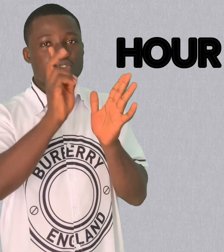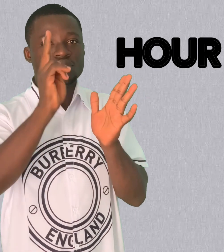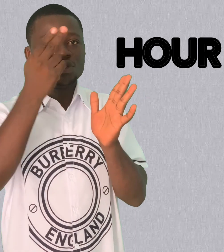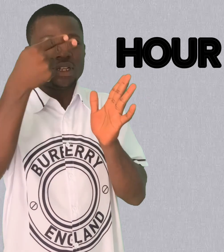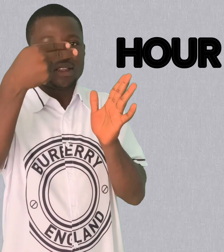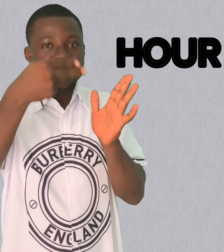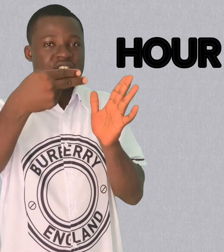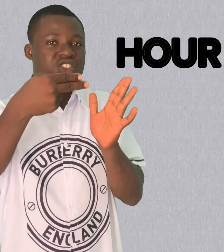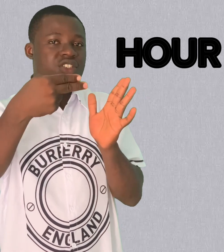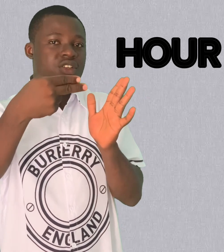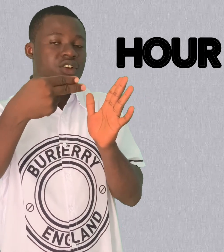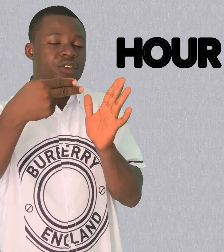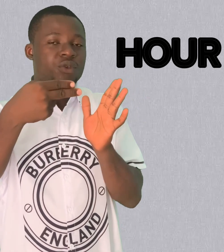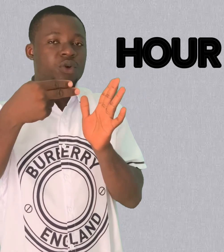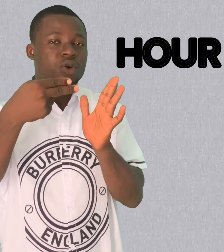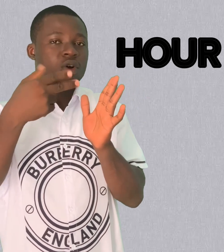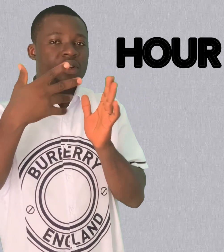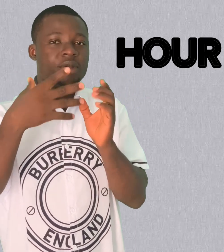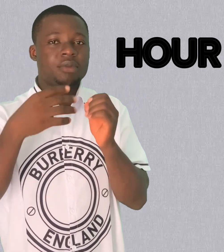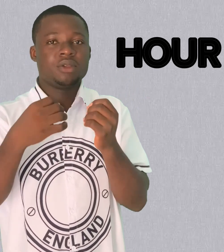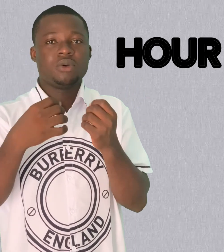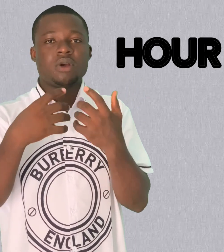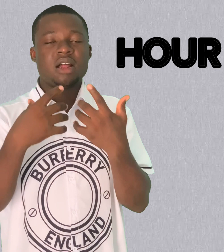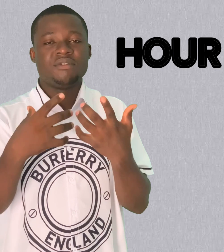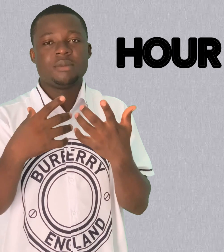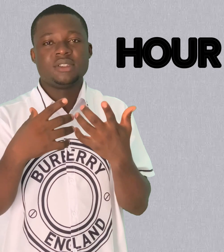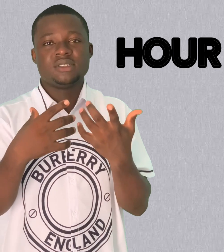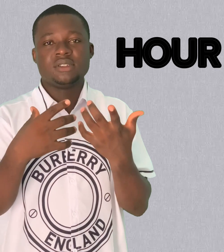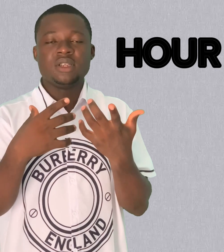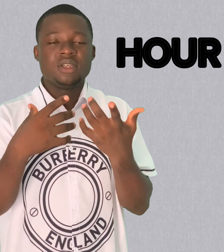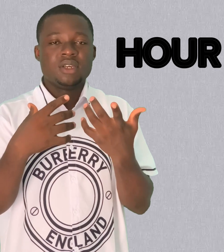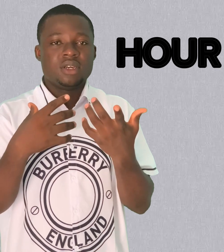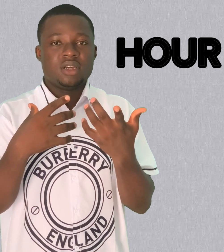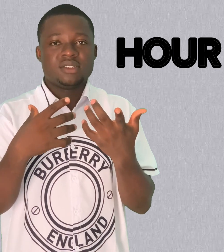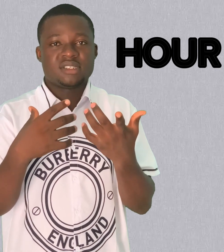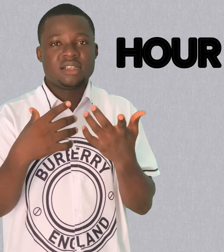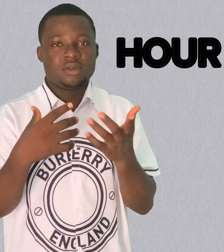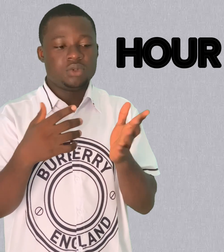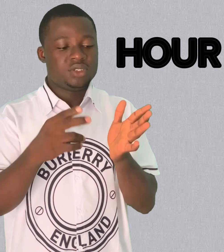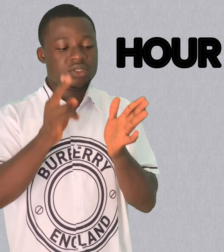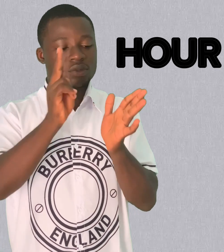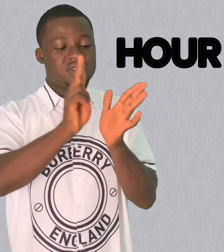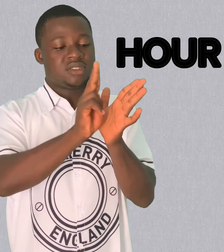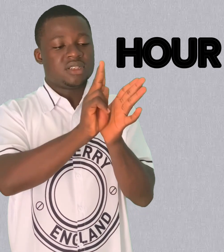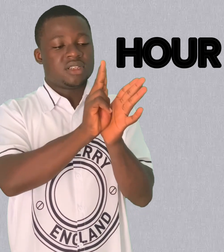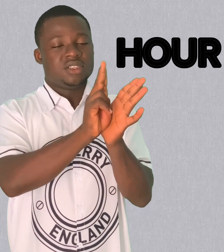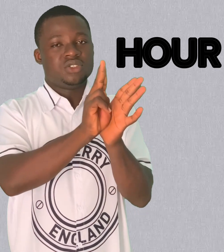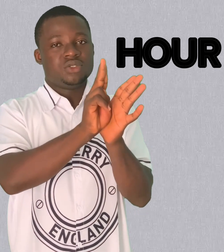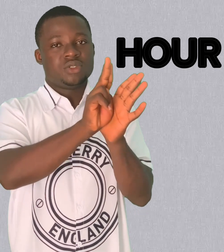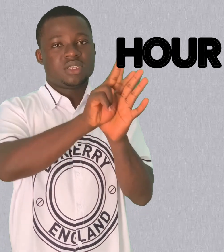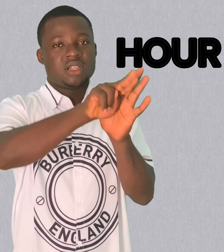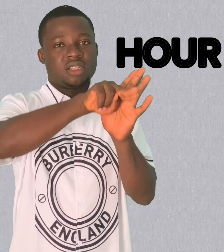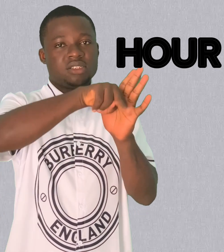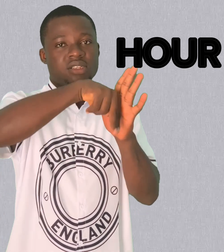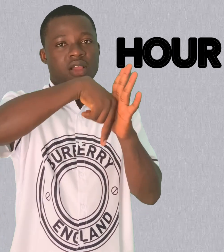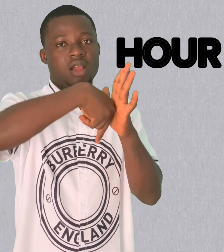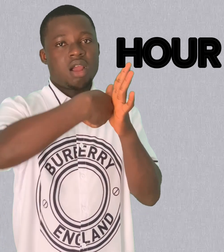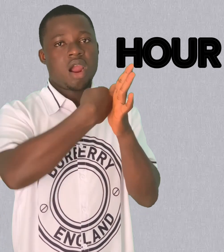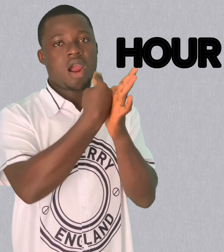use your letter H. If you all remember your alphabet in sign language, so this is letter H. You take it like this.